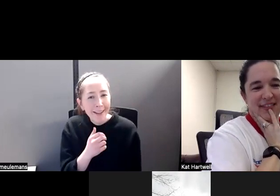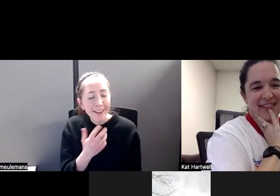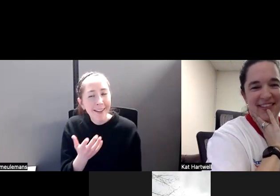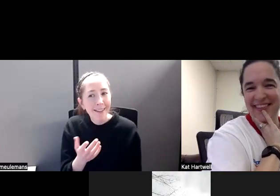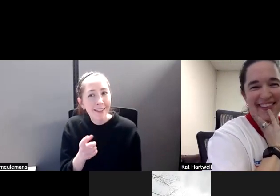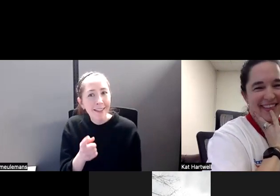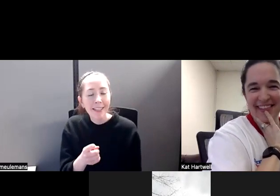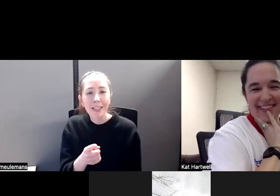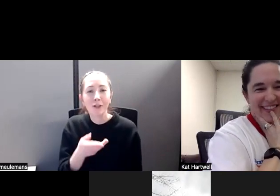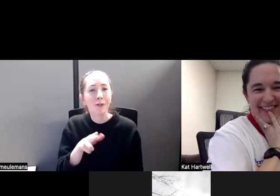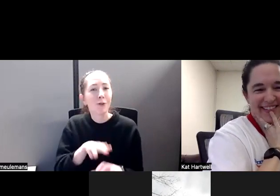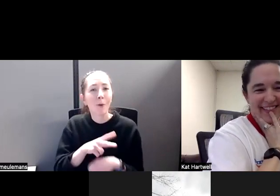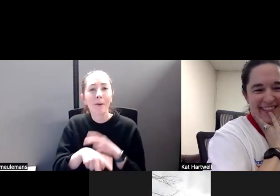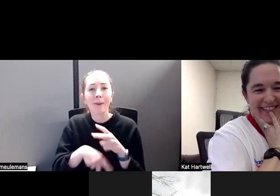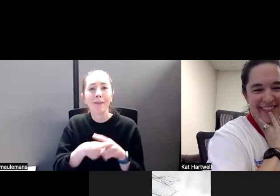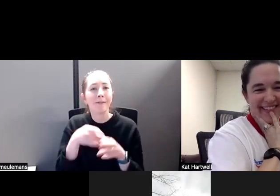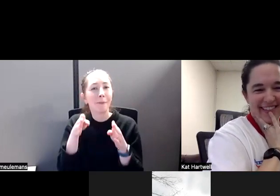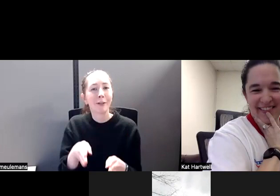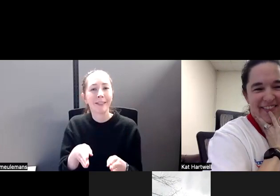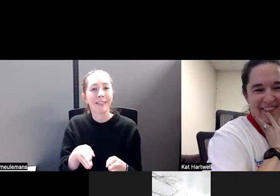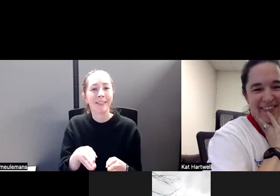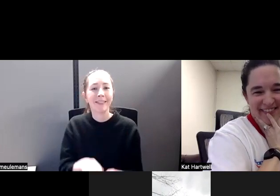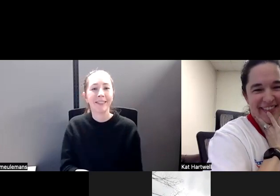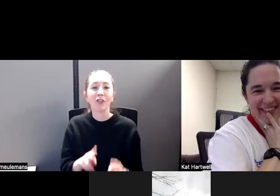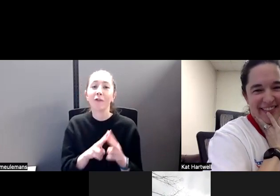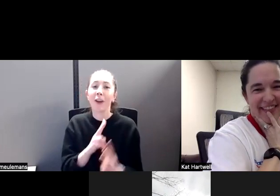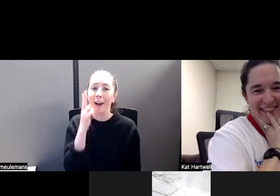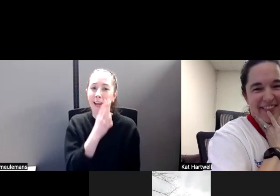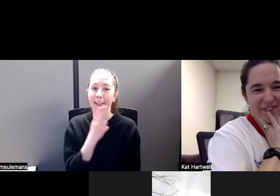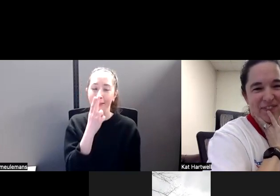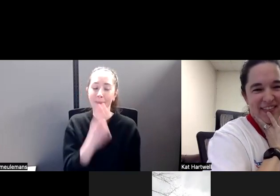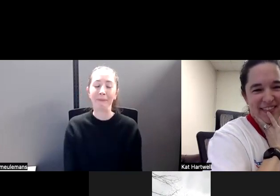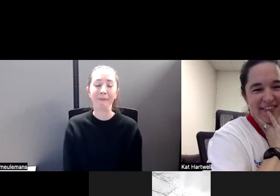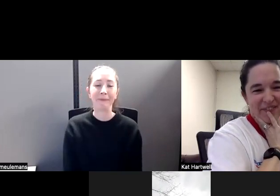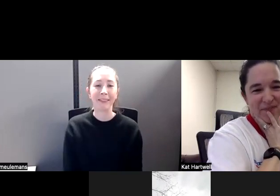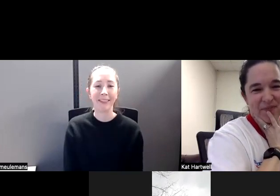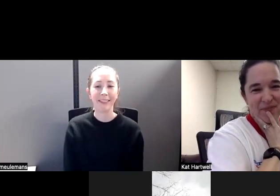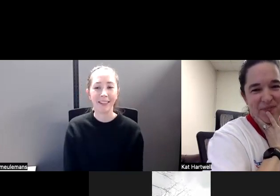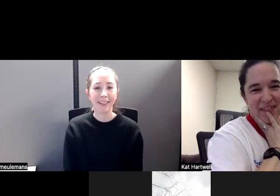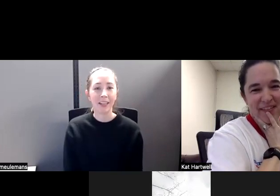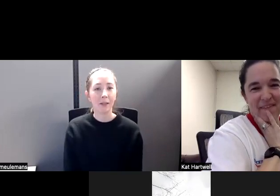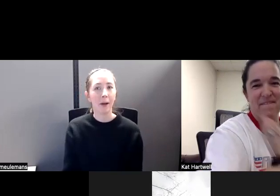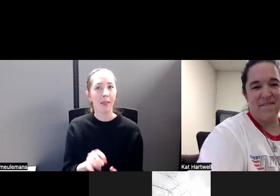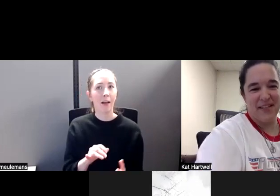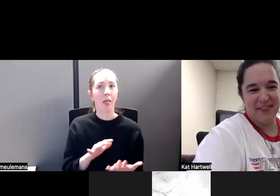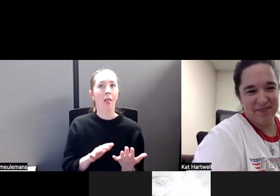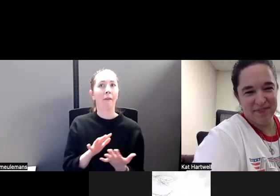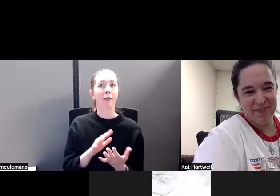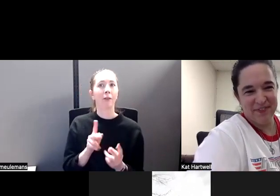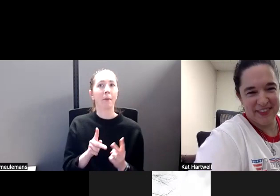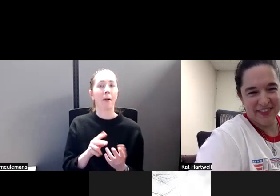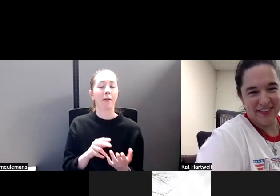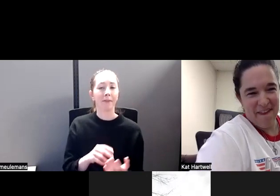he's totally normal, guys. He's just very handsome. You know, that's confusing. But